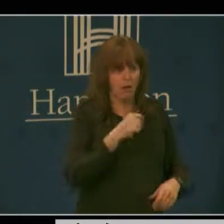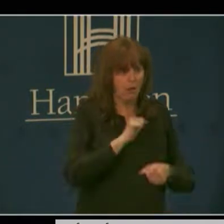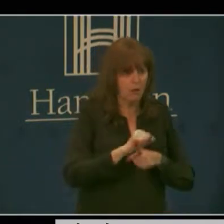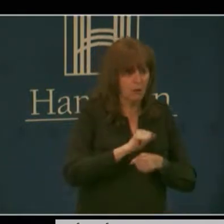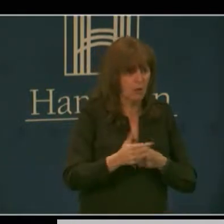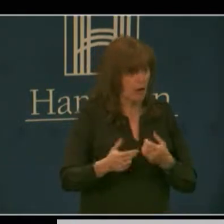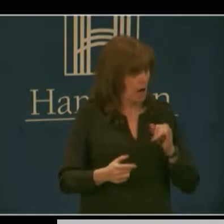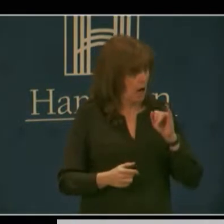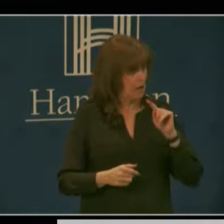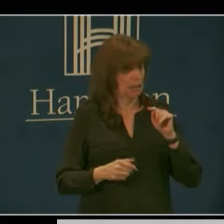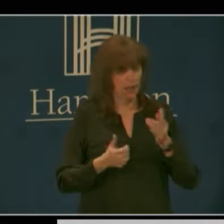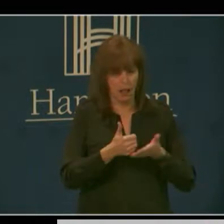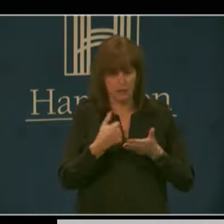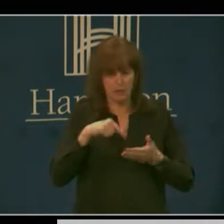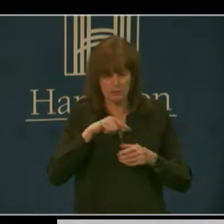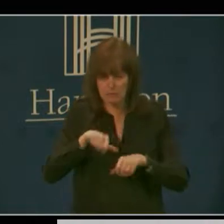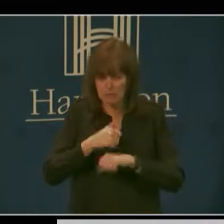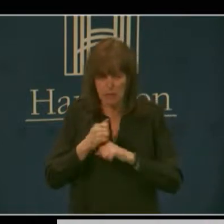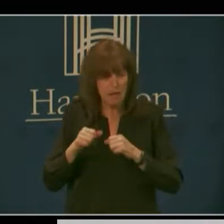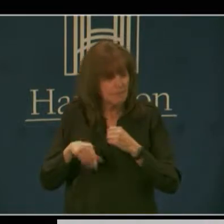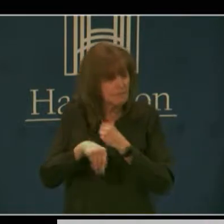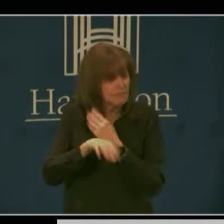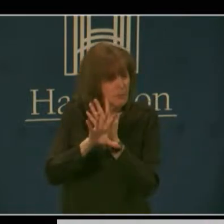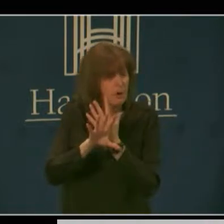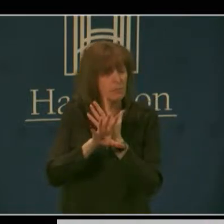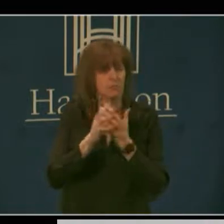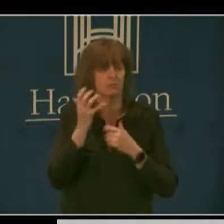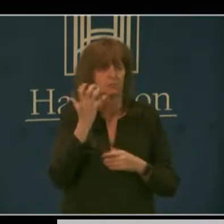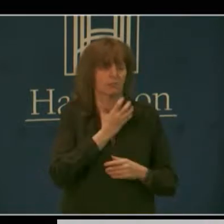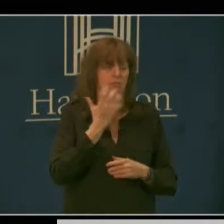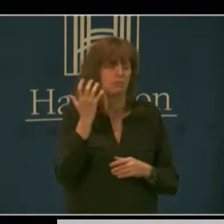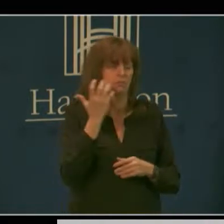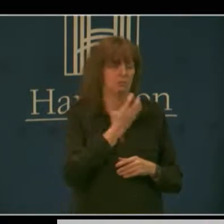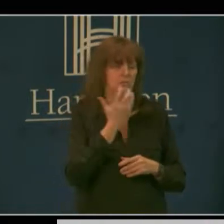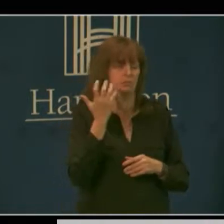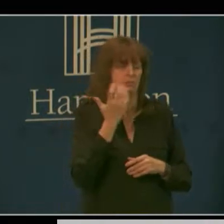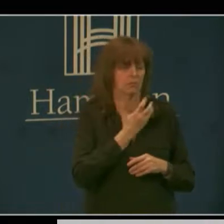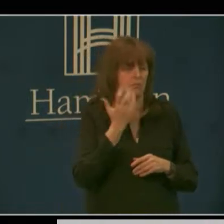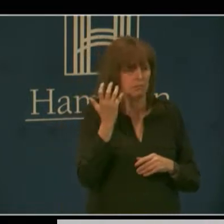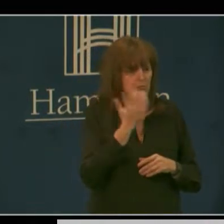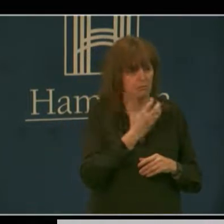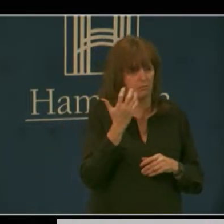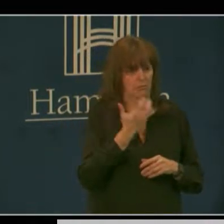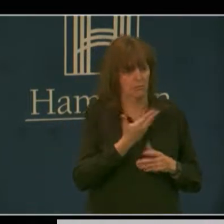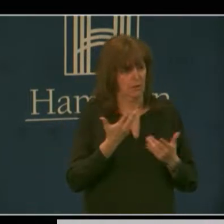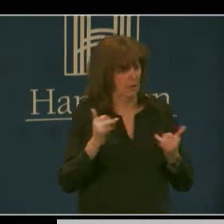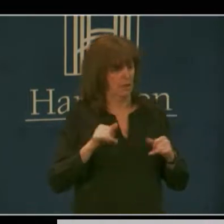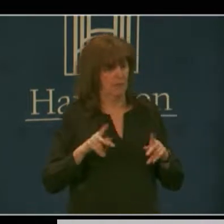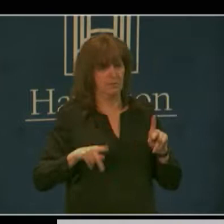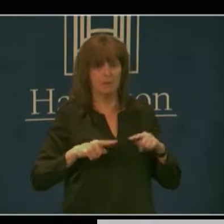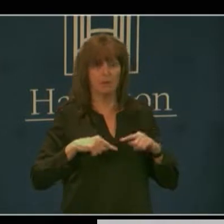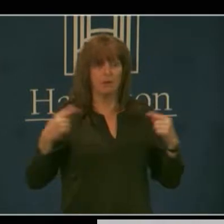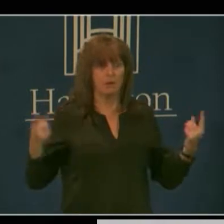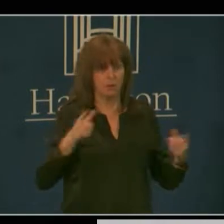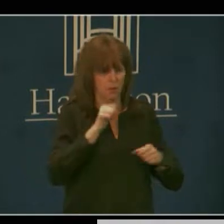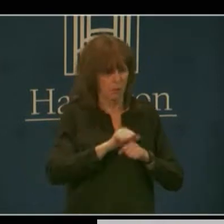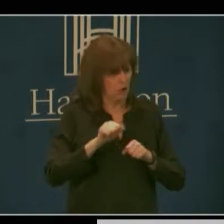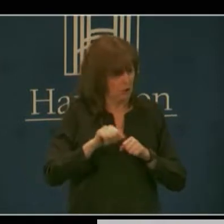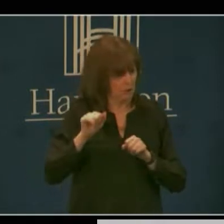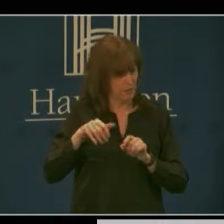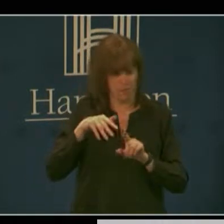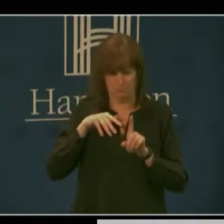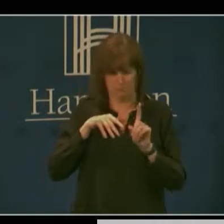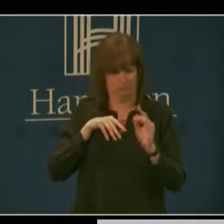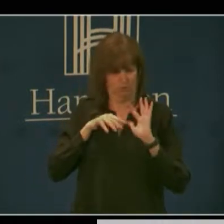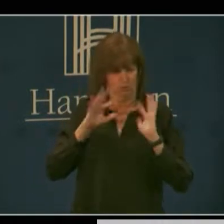call the office their home. So Mike, what I want to say in closing is a thank you to everybody who's working on this. And I know a lot of